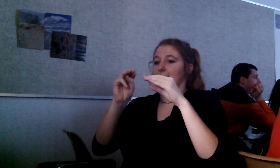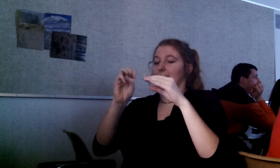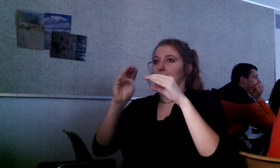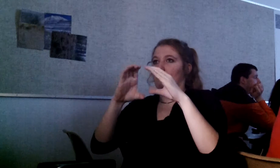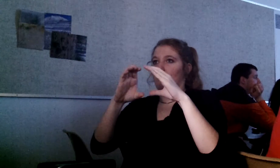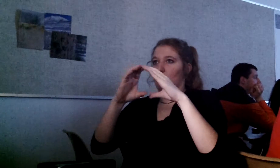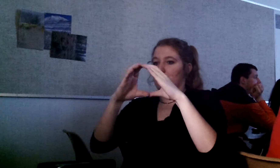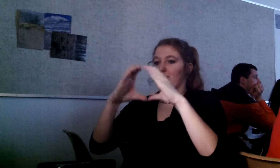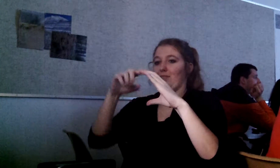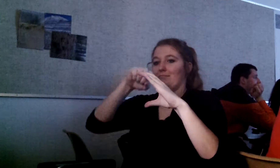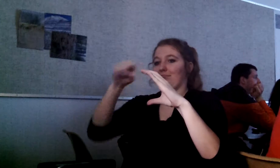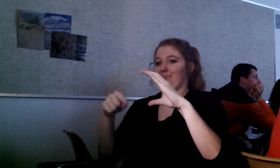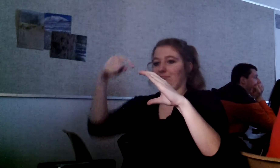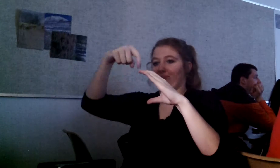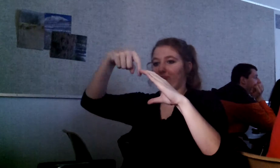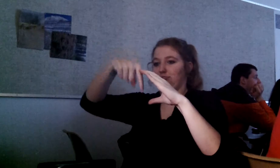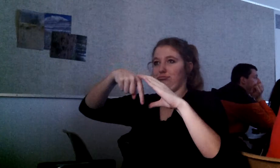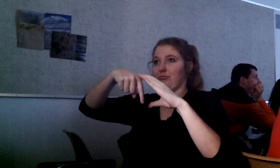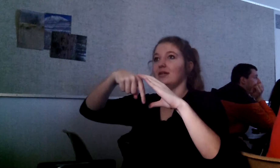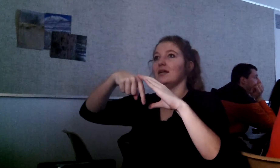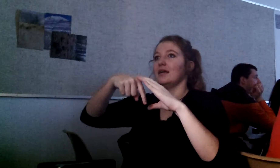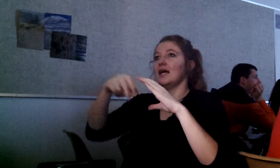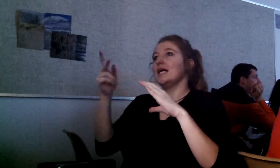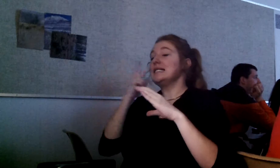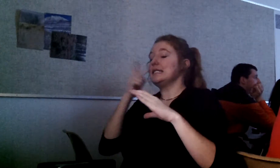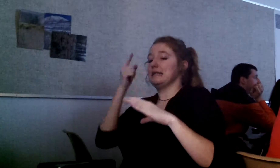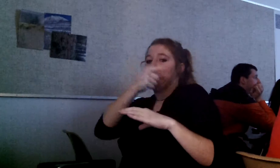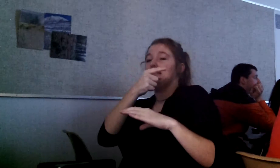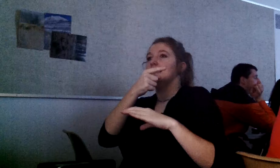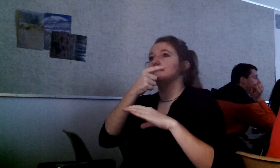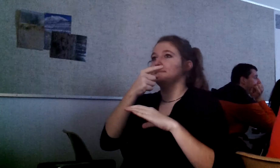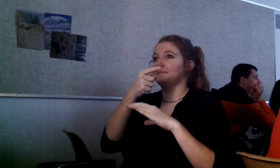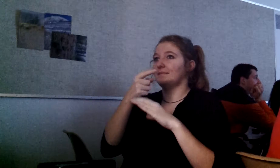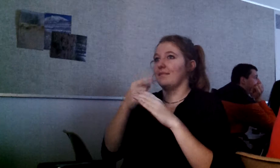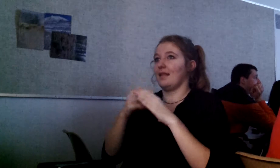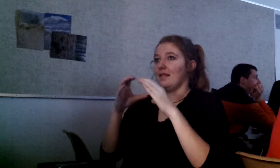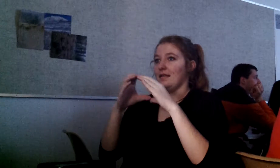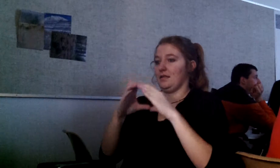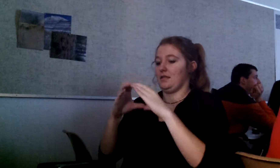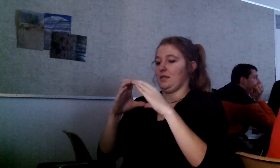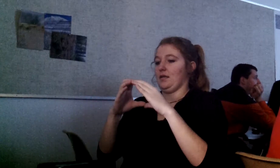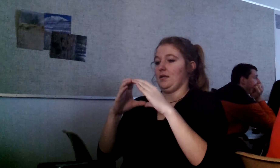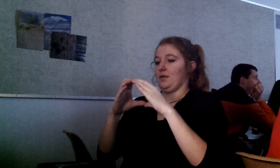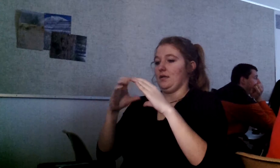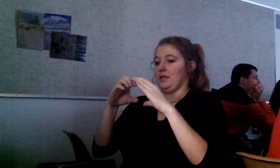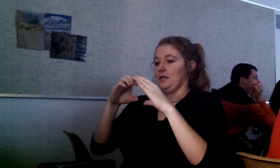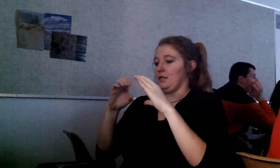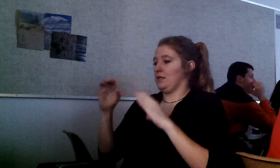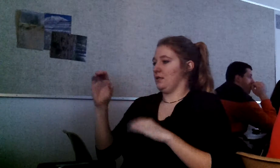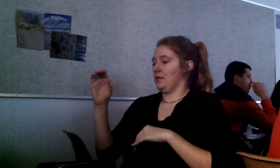domains. As seen in this conceptual model, the extracellular segment, which is responsible for the cadherin's